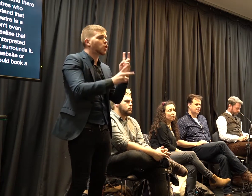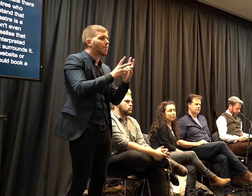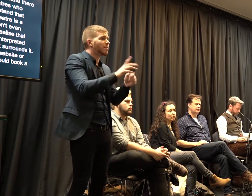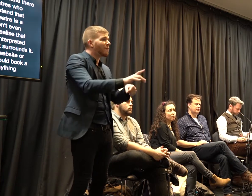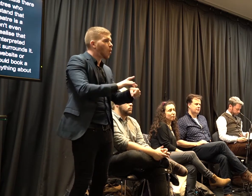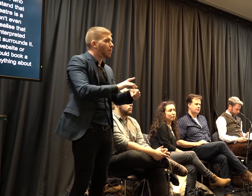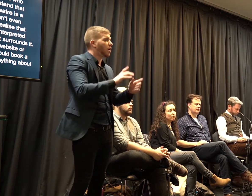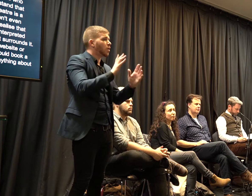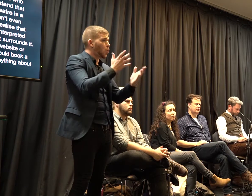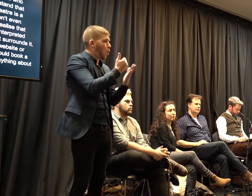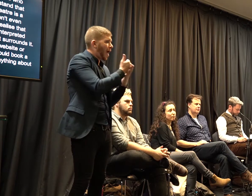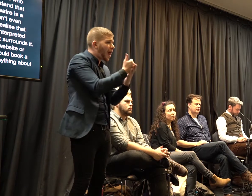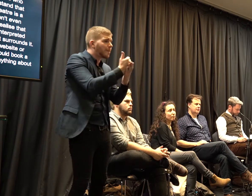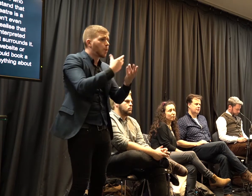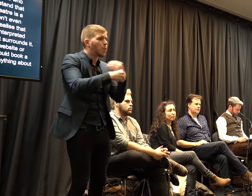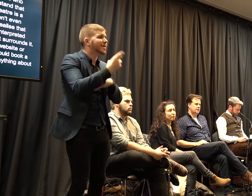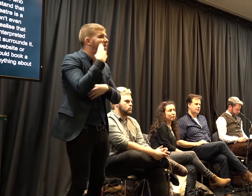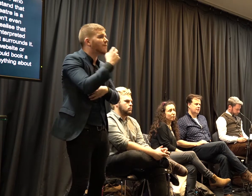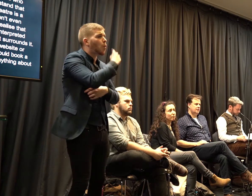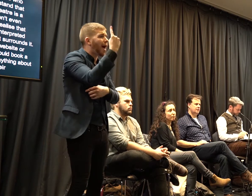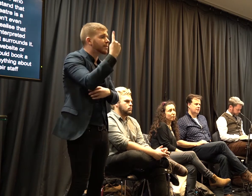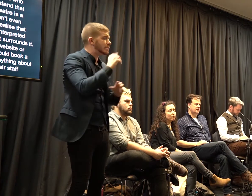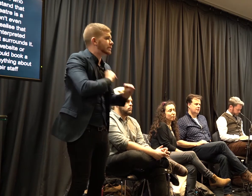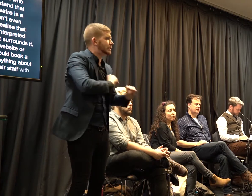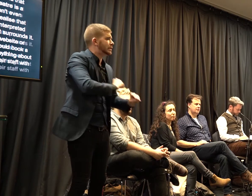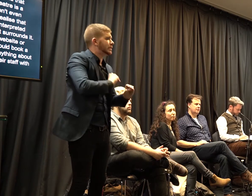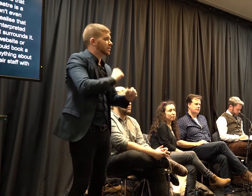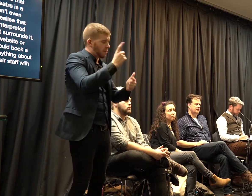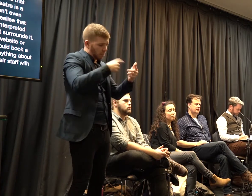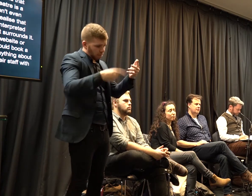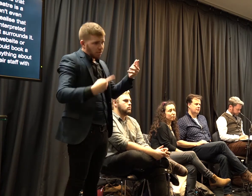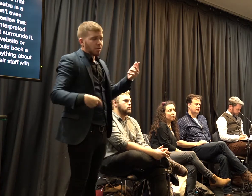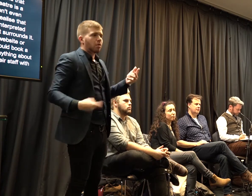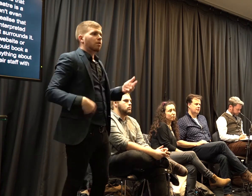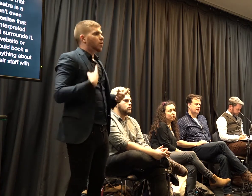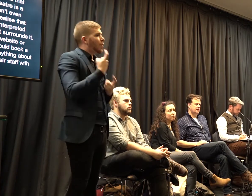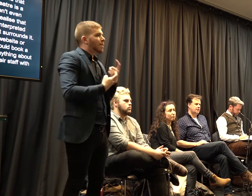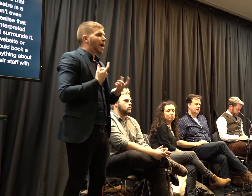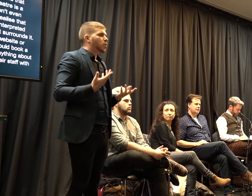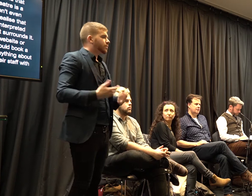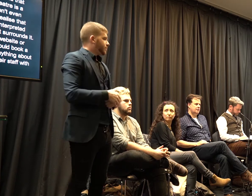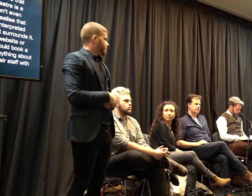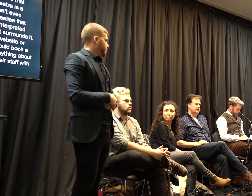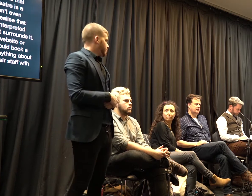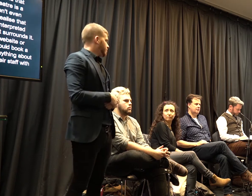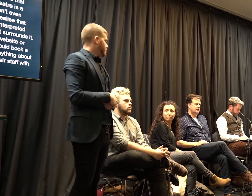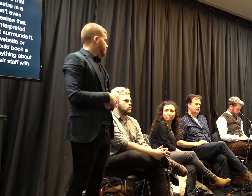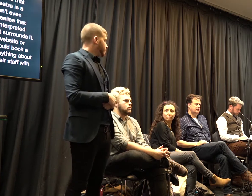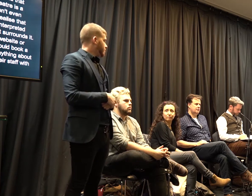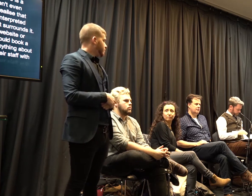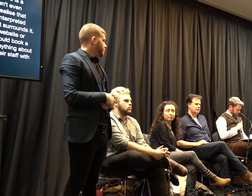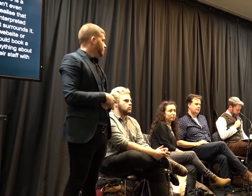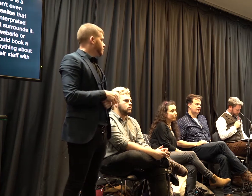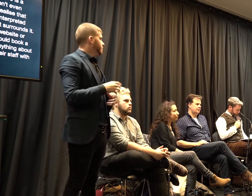not helping their staff with deaf awareness, etc., etc., etc. So to kind